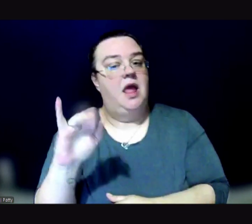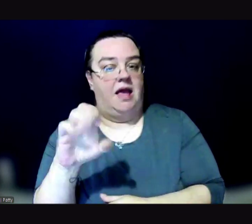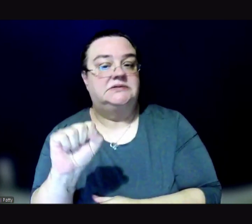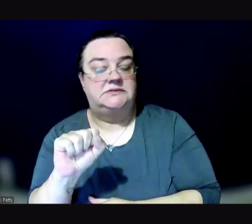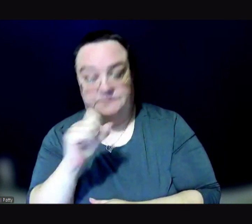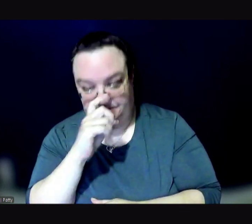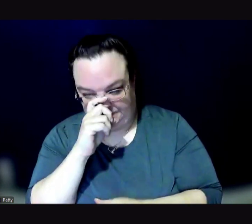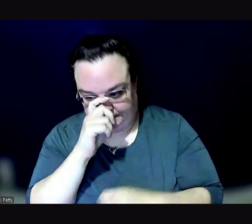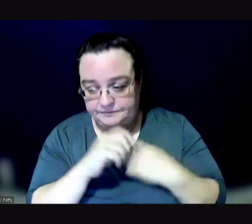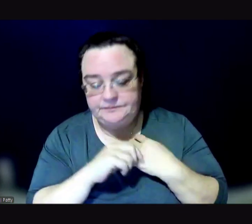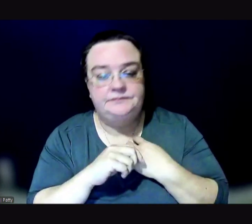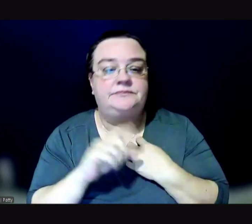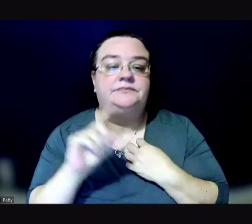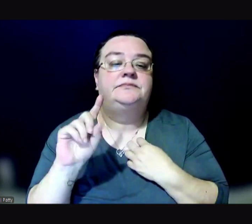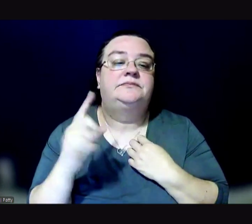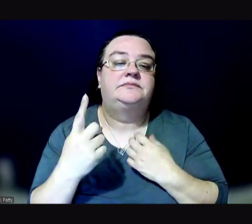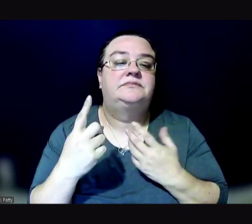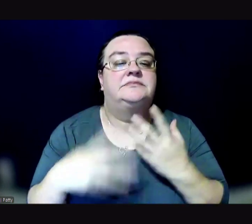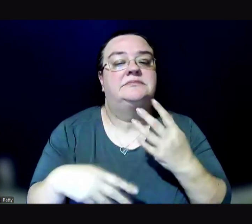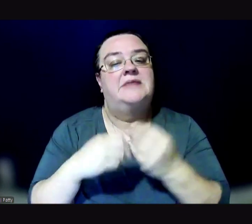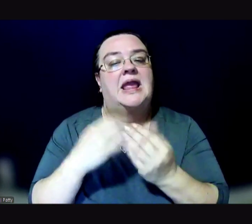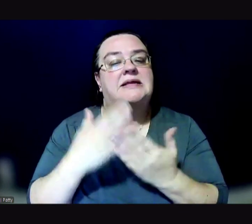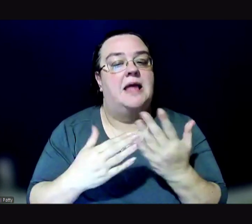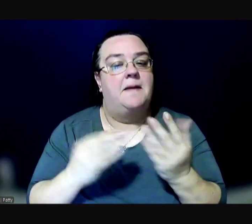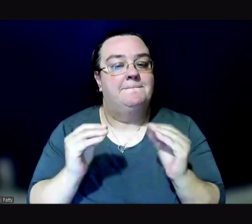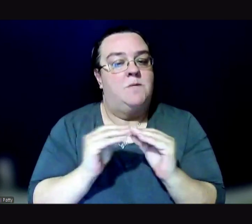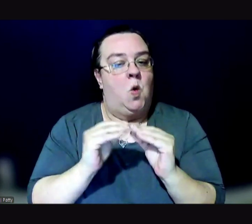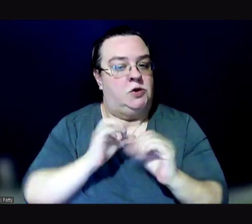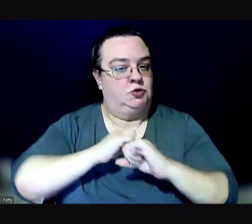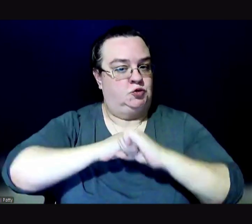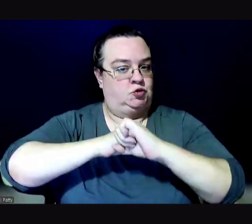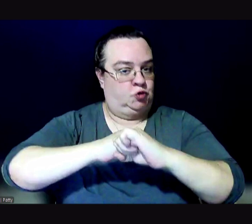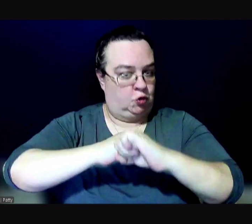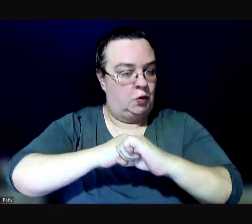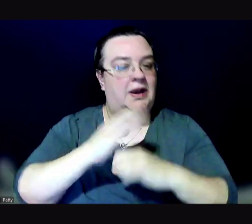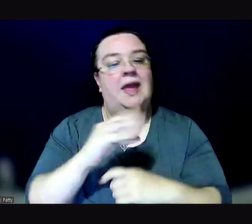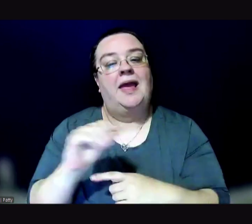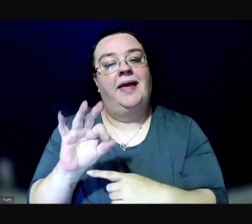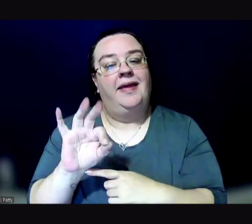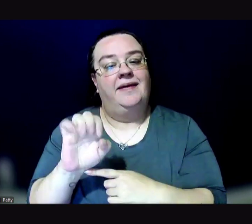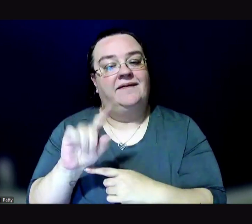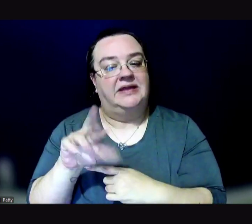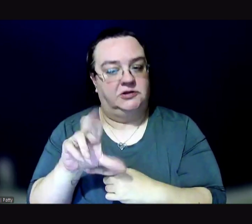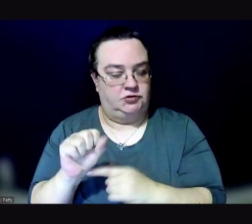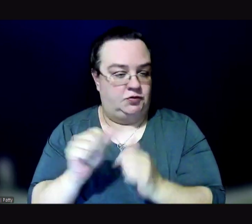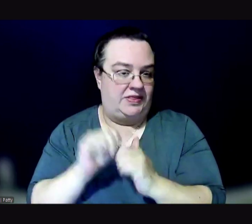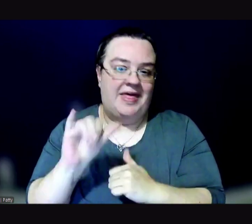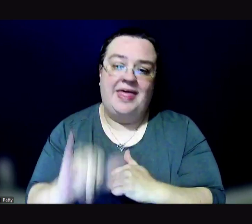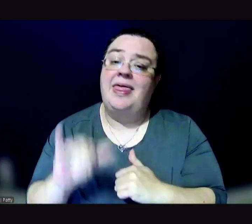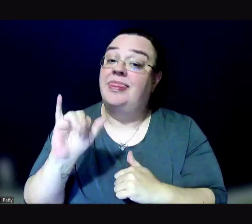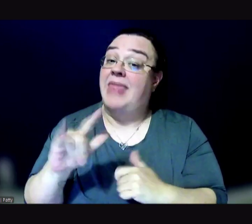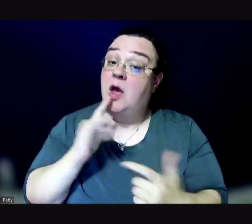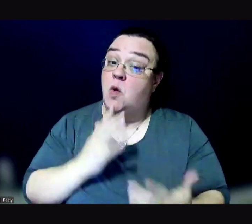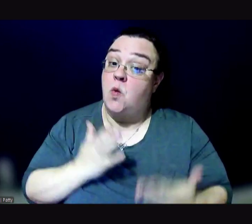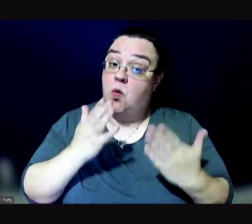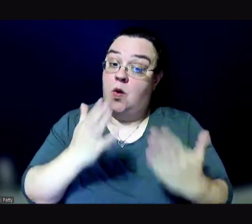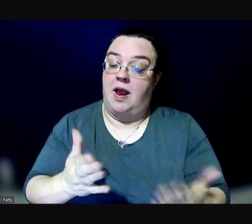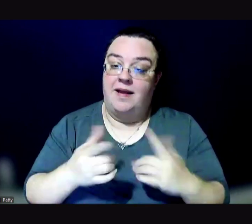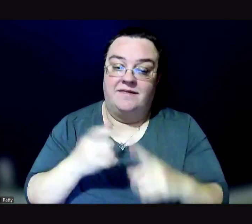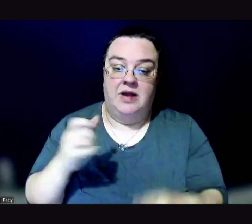We just put in some extra security measures and features with this, and that was at the recommendation of